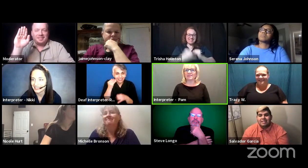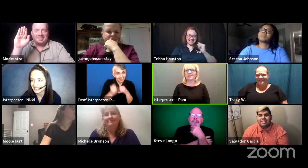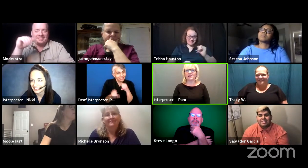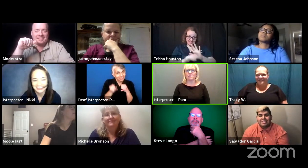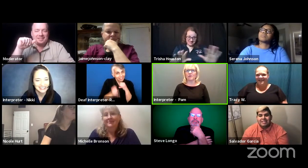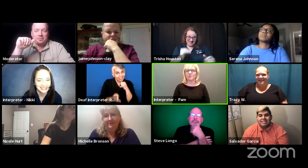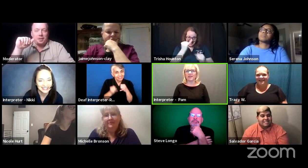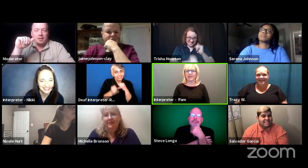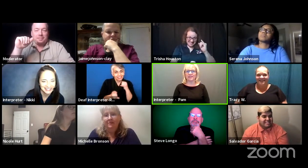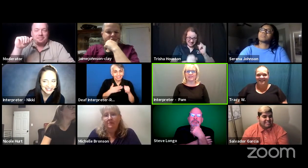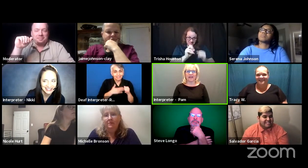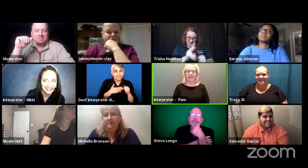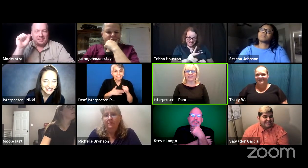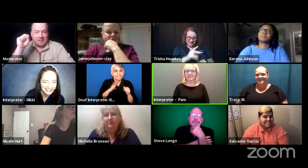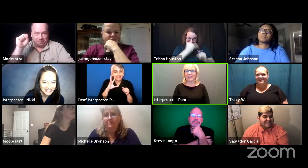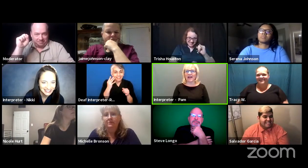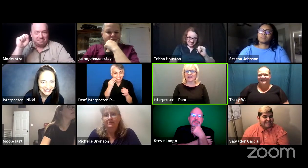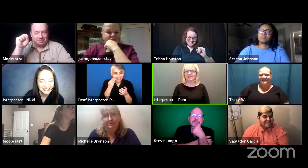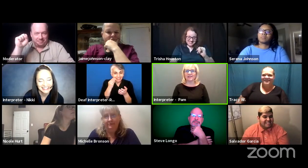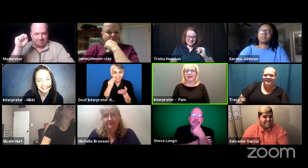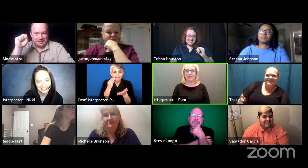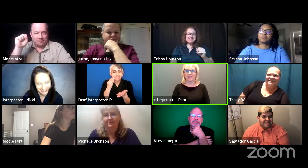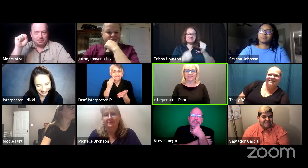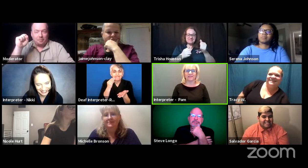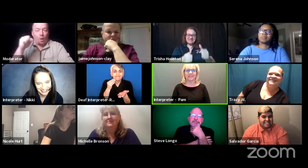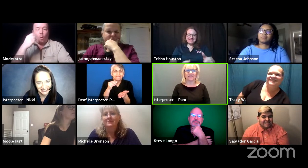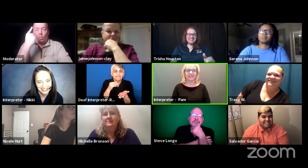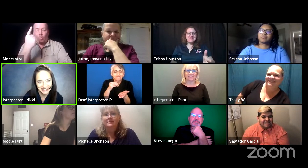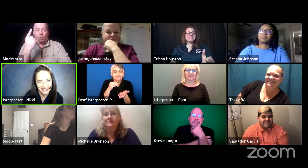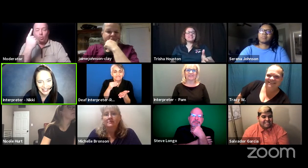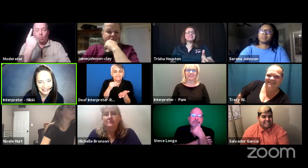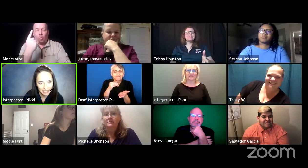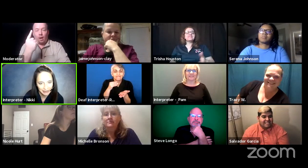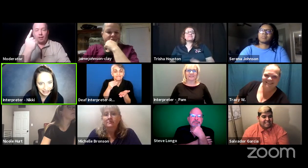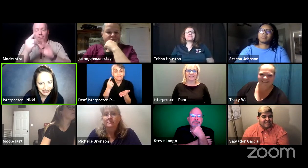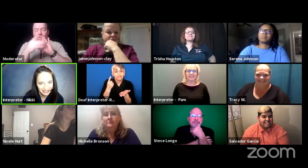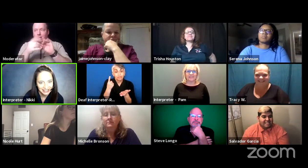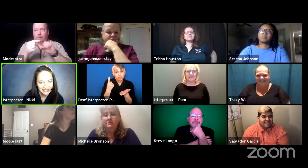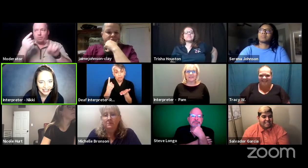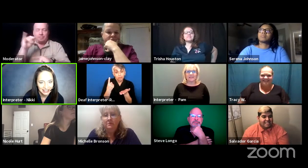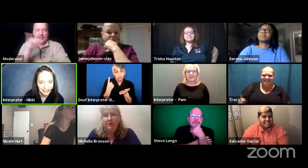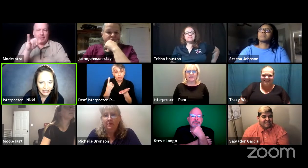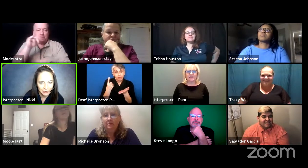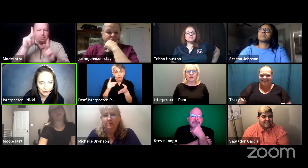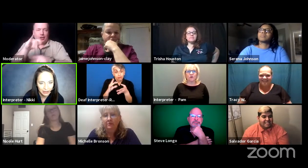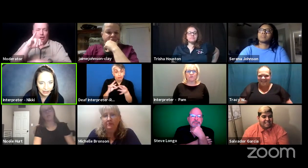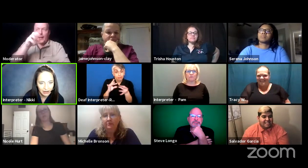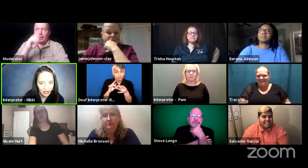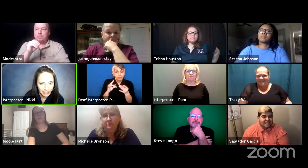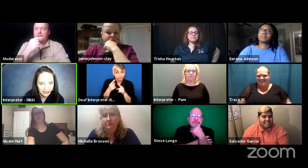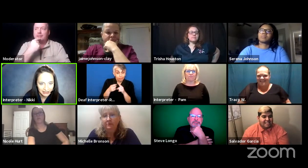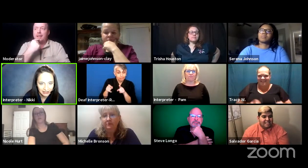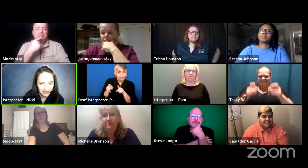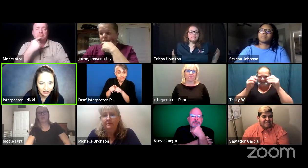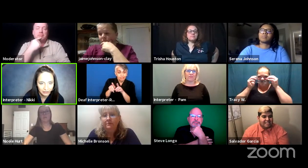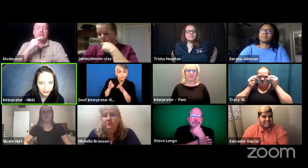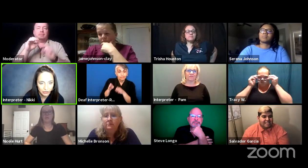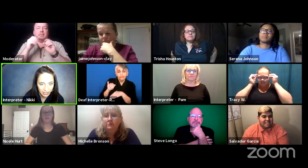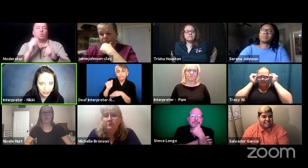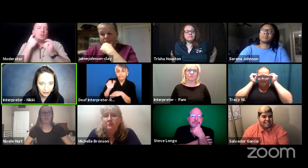Last comment, please, Alex, last comment. Okay, last comment. There was one comment from Jacob, the